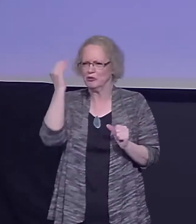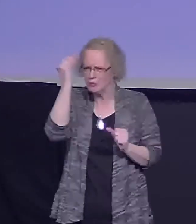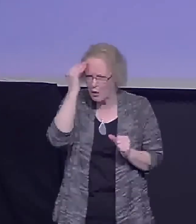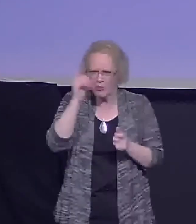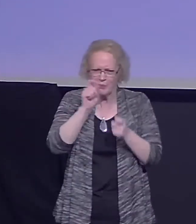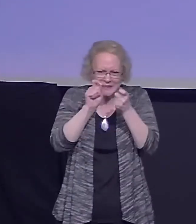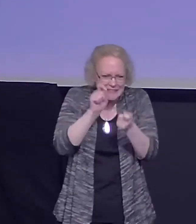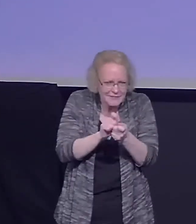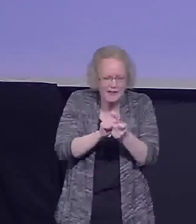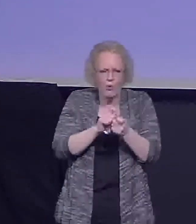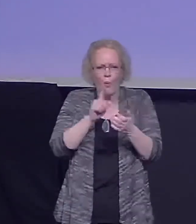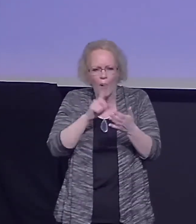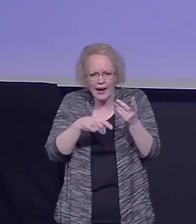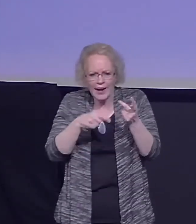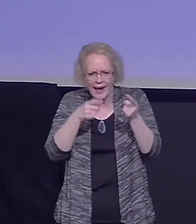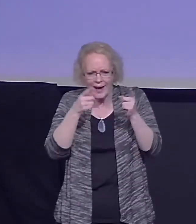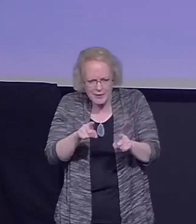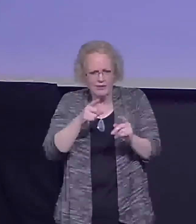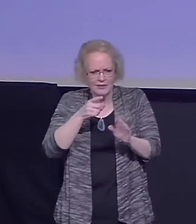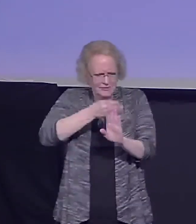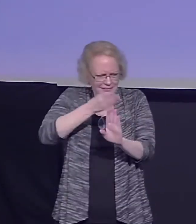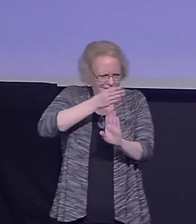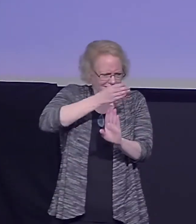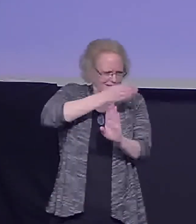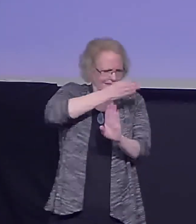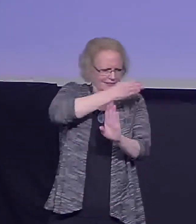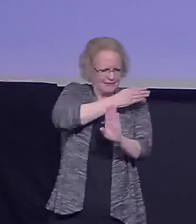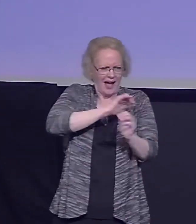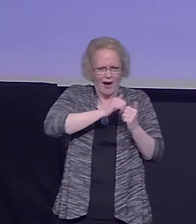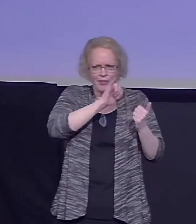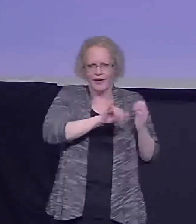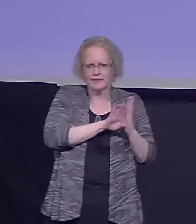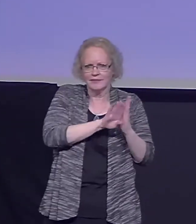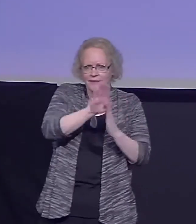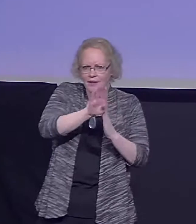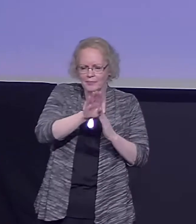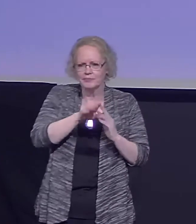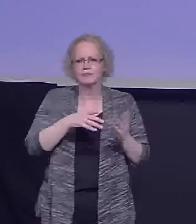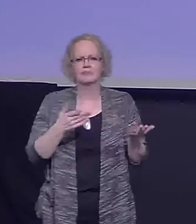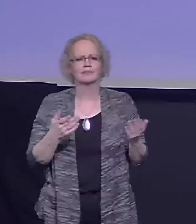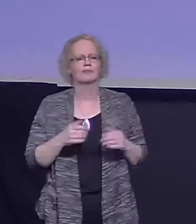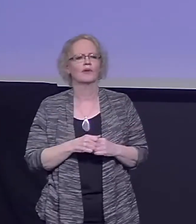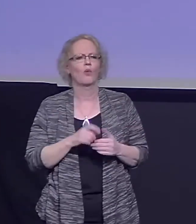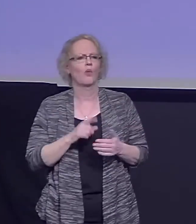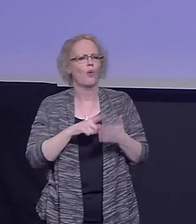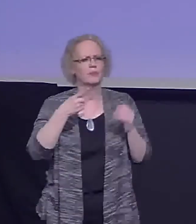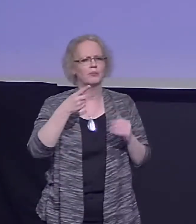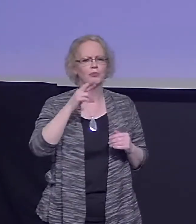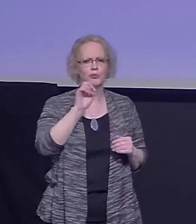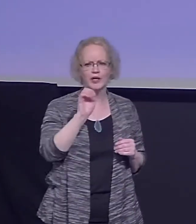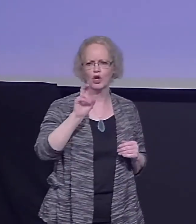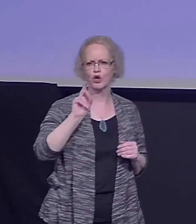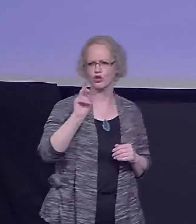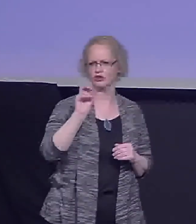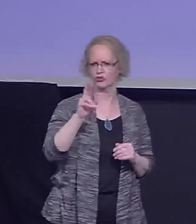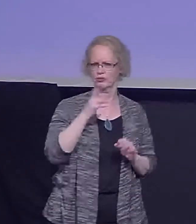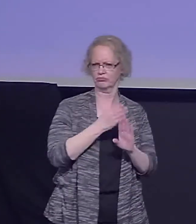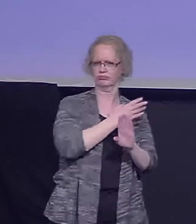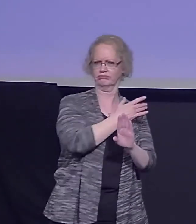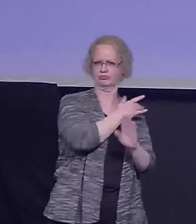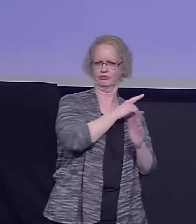any precursor mechanisms in the animal kingdom? Big scientists like Francis Crick, who got his Nobel